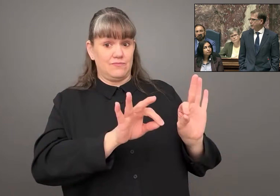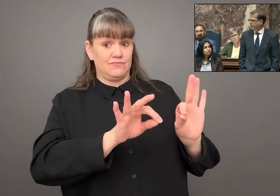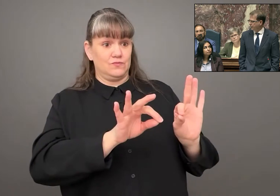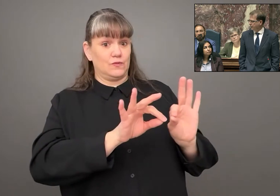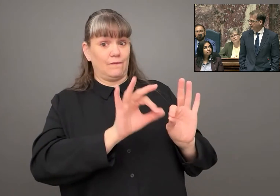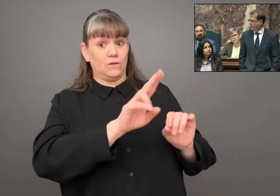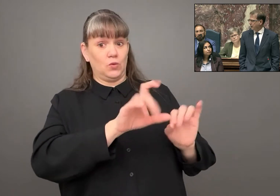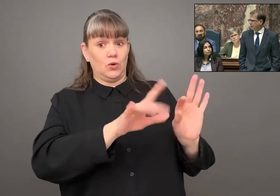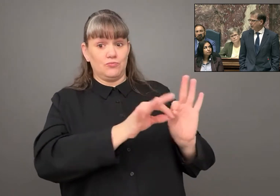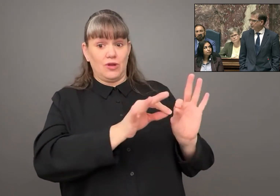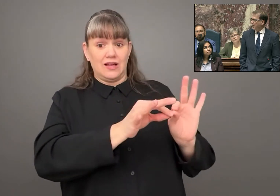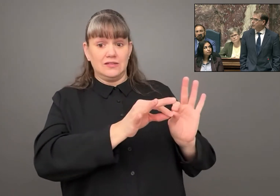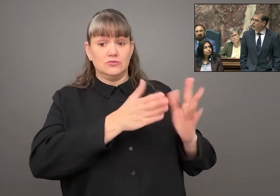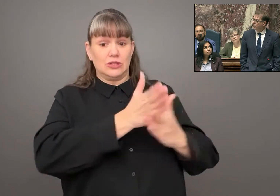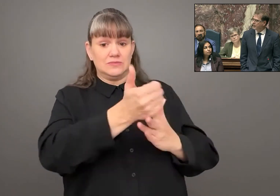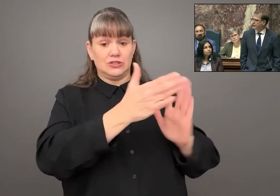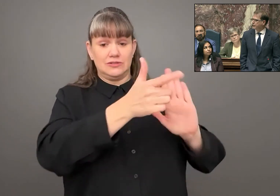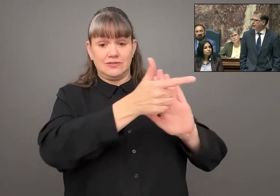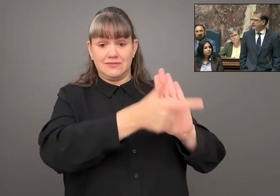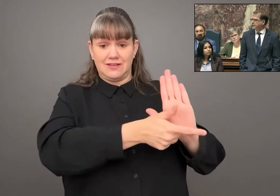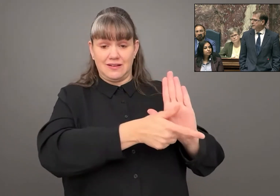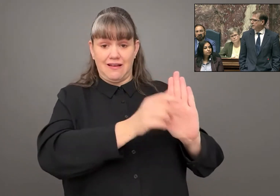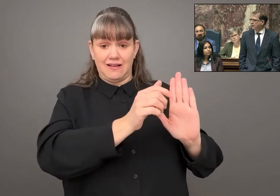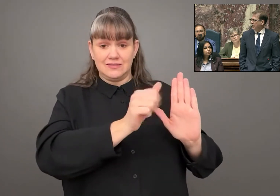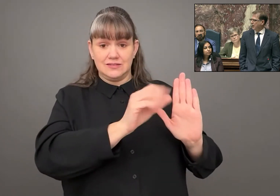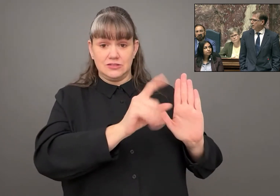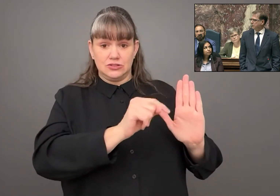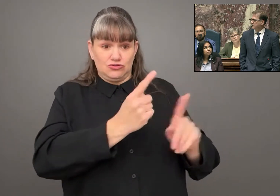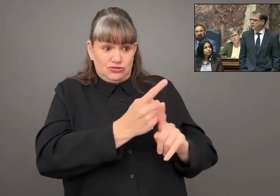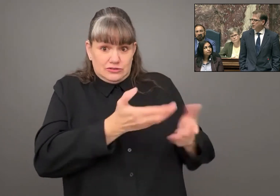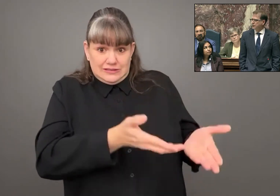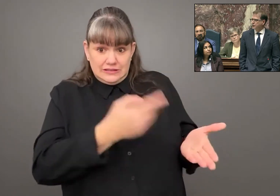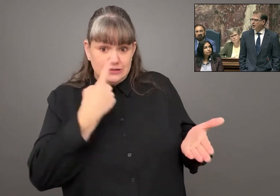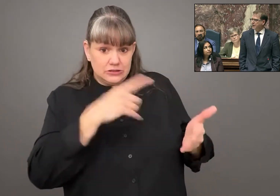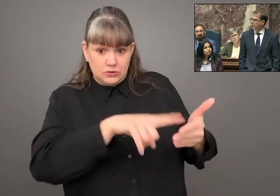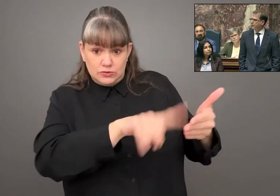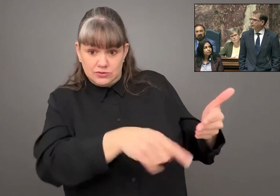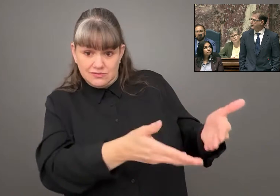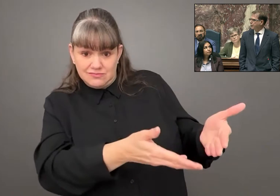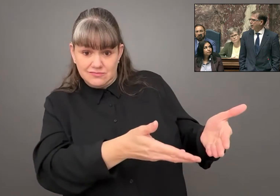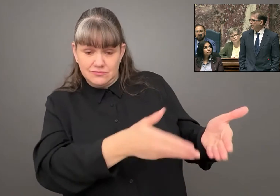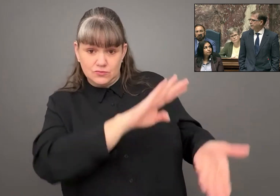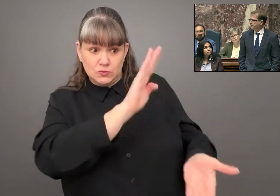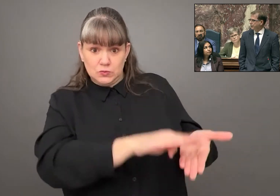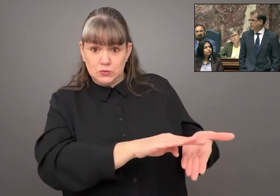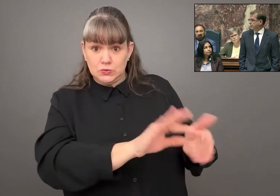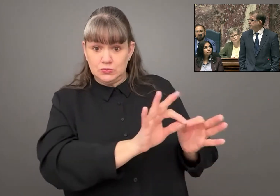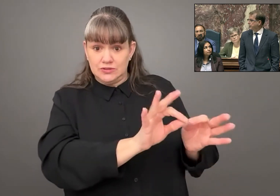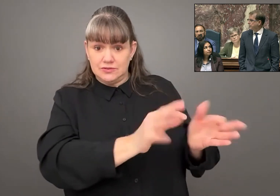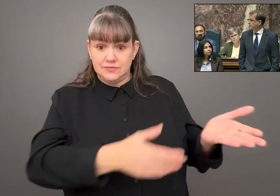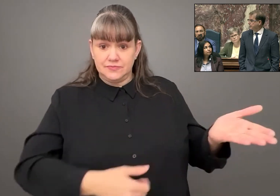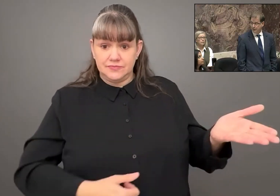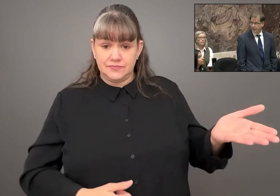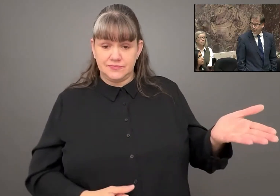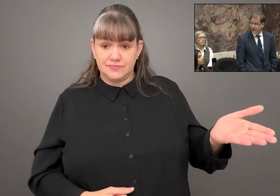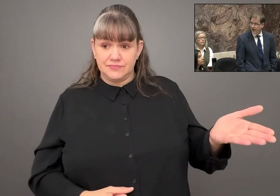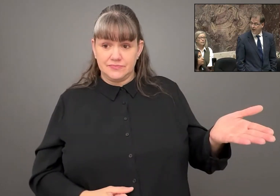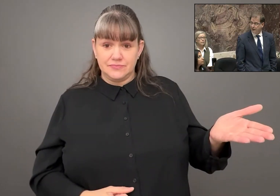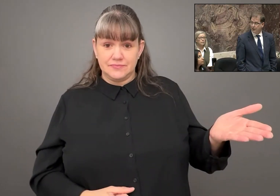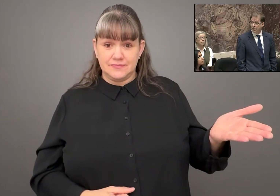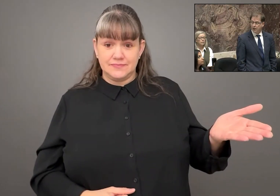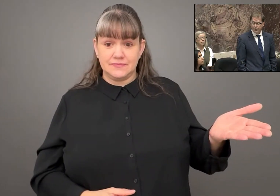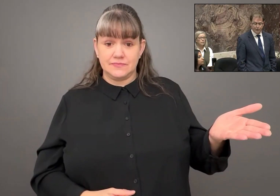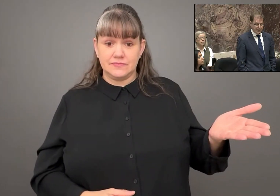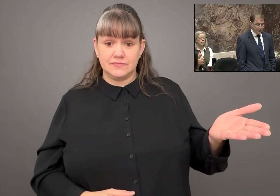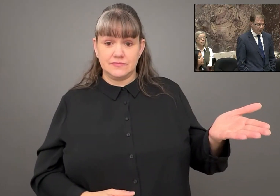reduction in prices is not a moment of great, should not be a moment of great pride for the industry. I'd say